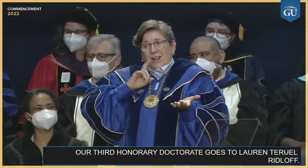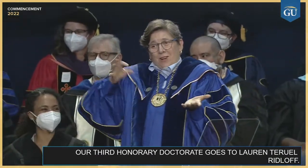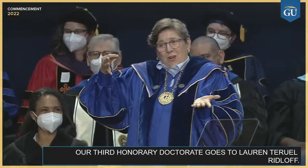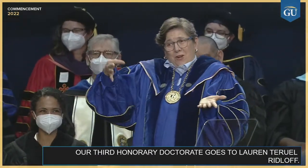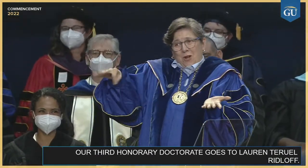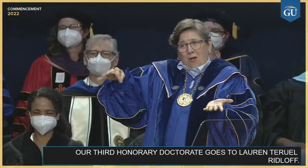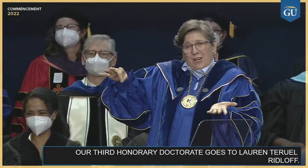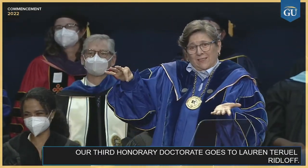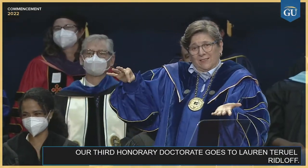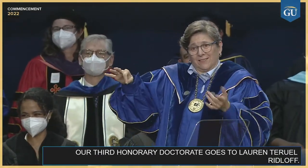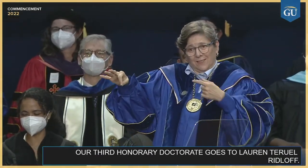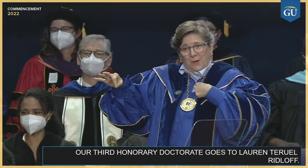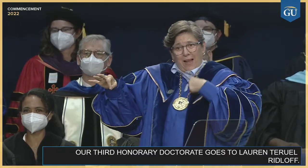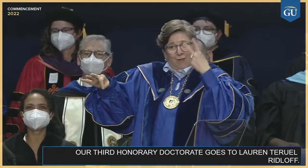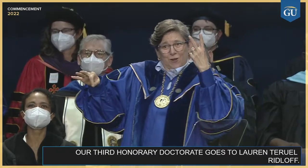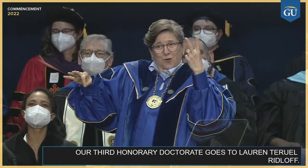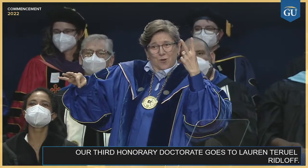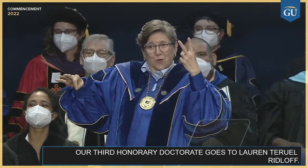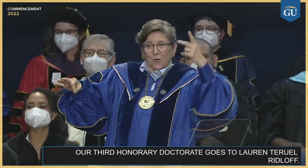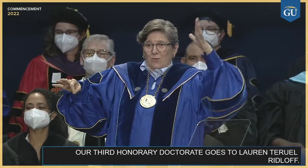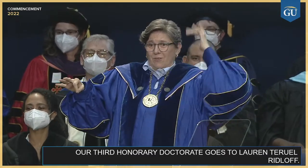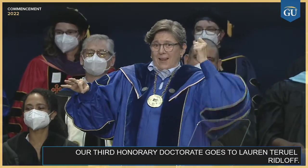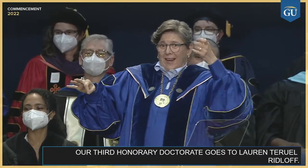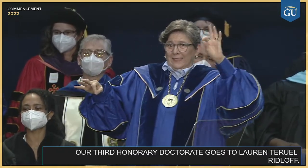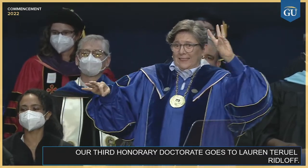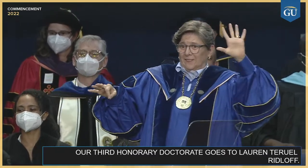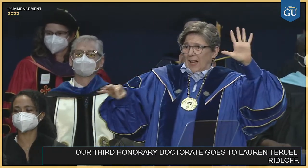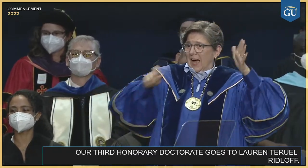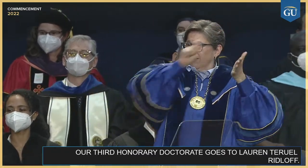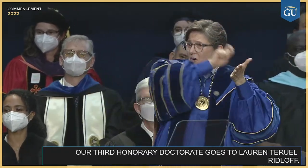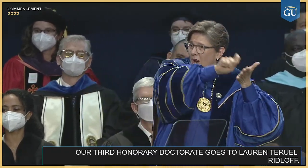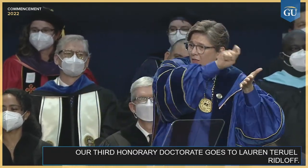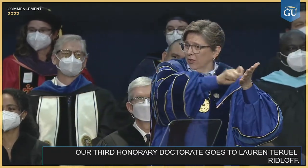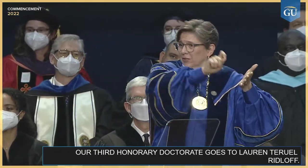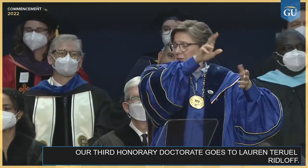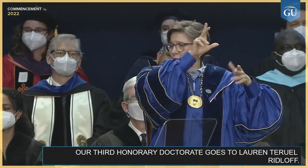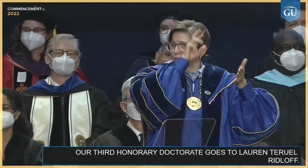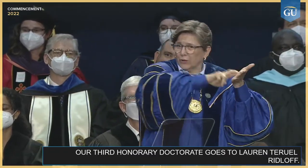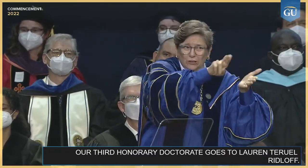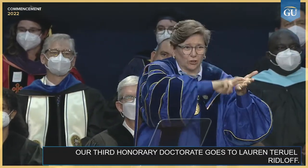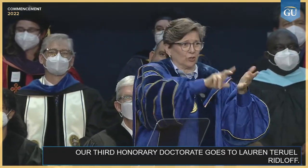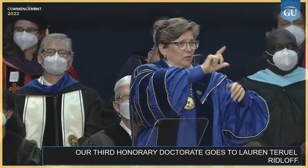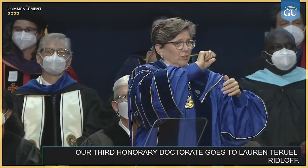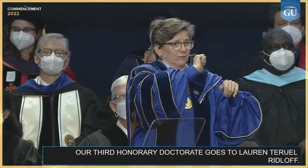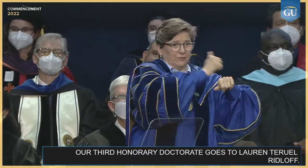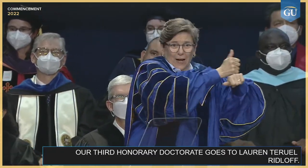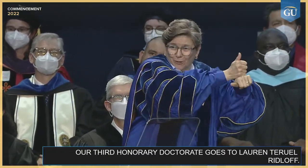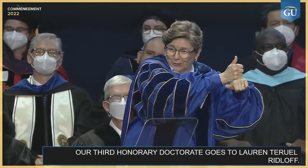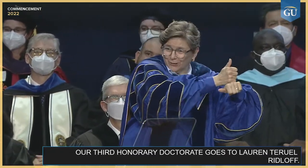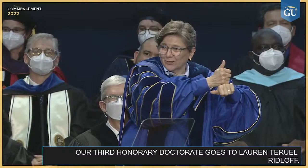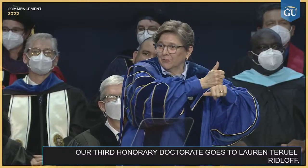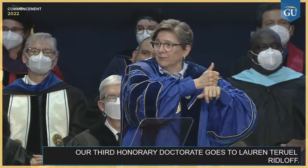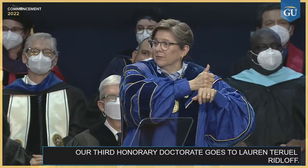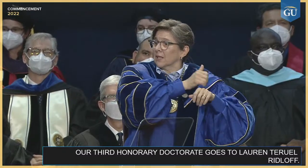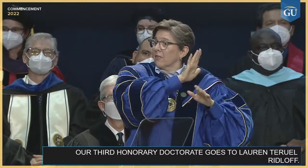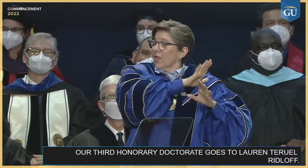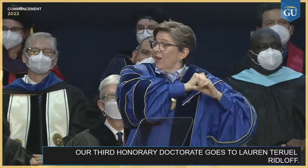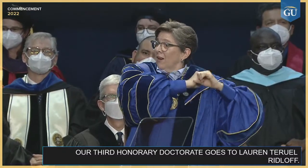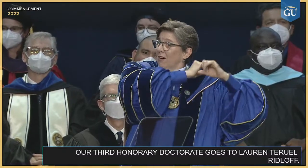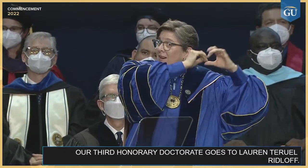So So the two researchers from 1965,